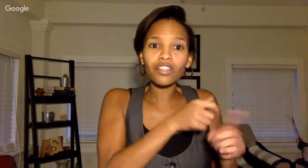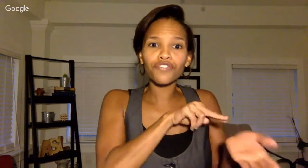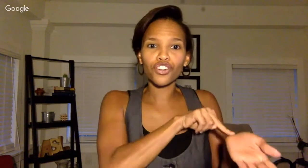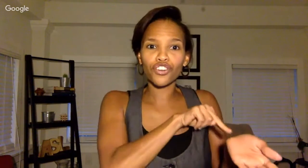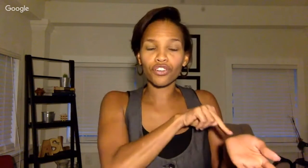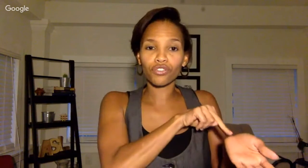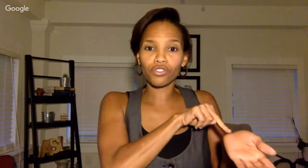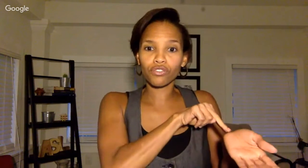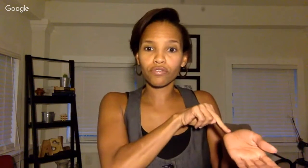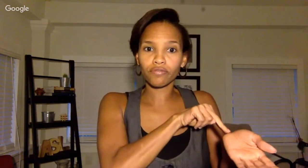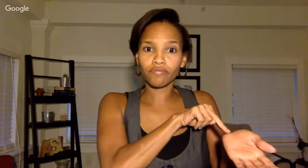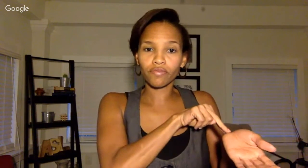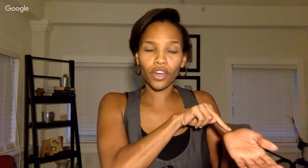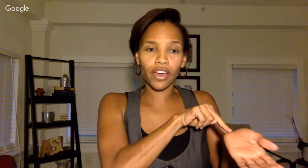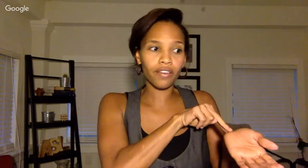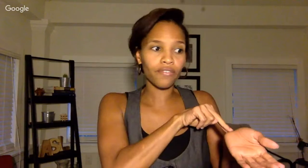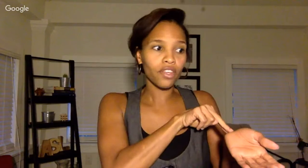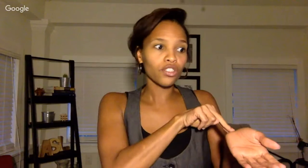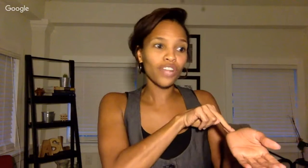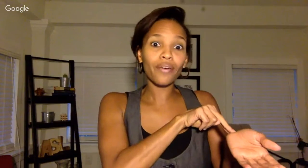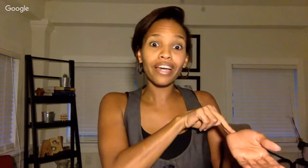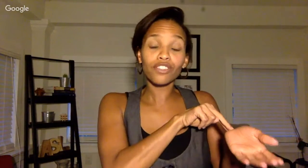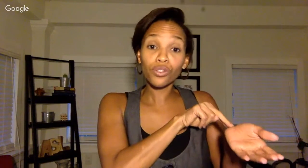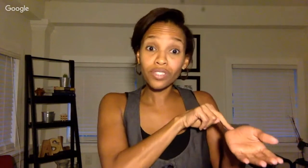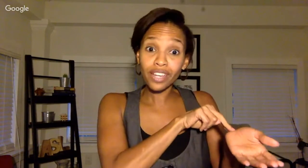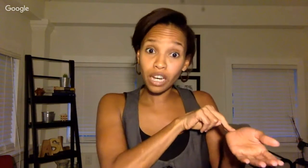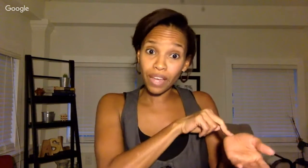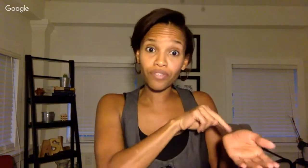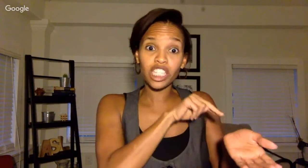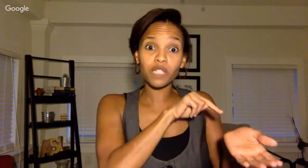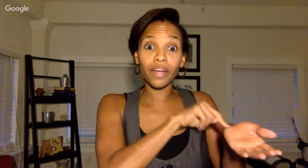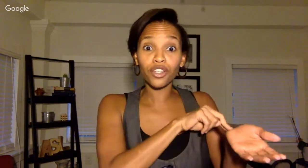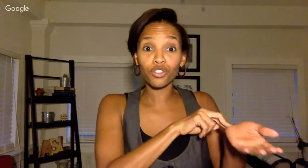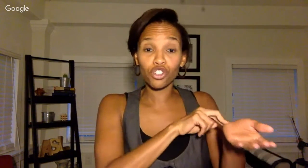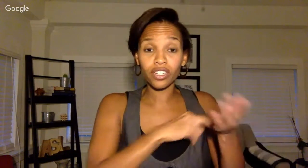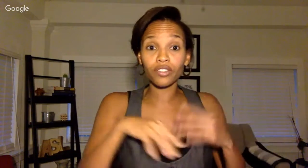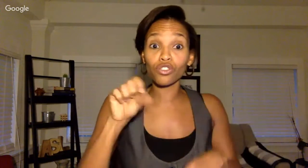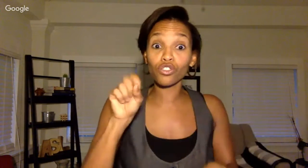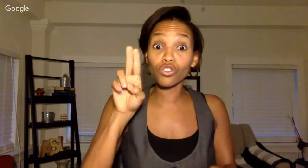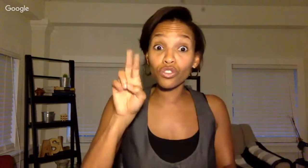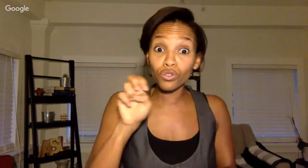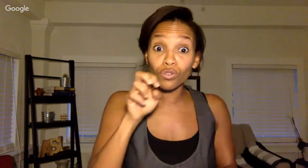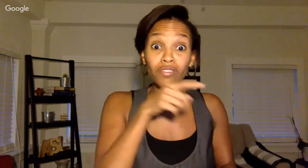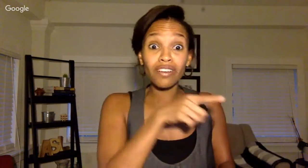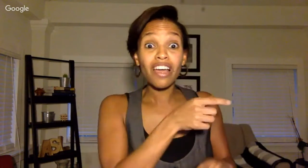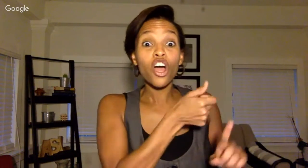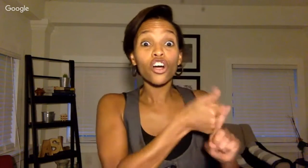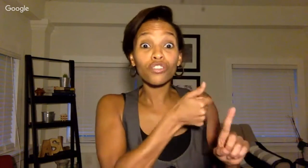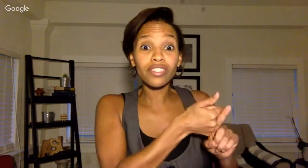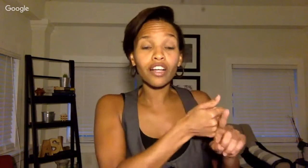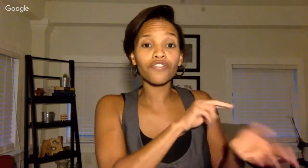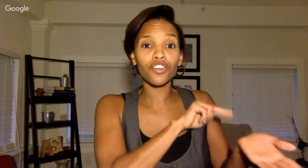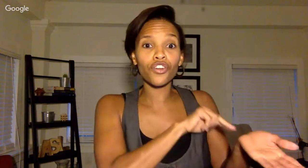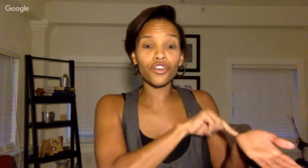herself, nurse, okay? So now we have Sue set up and we've explained who she is. Sue, herself, nurse.